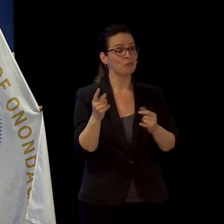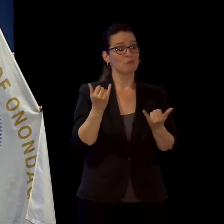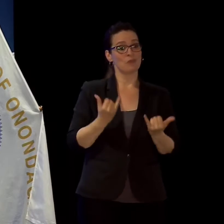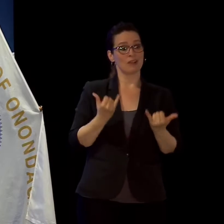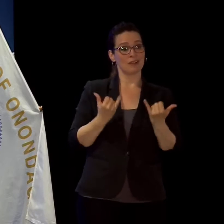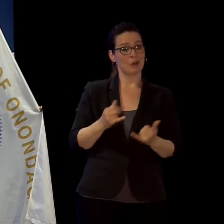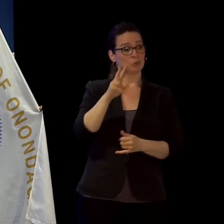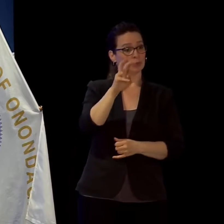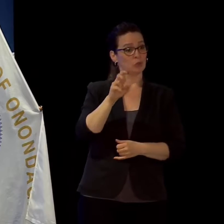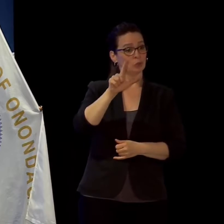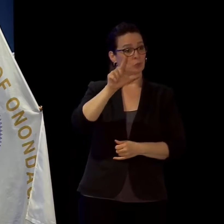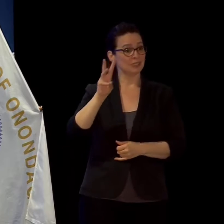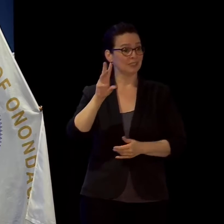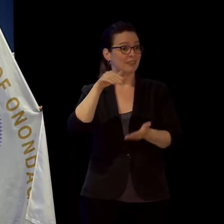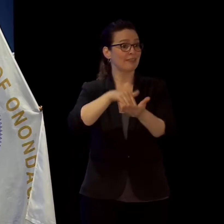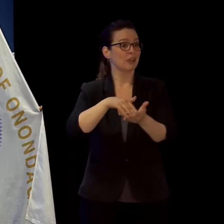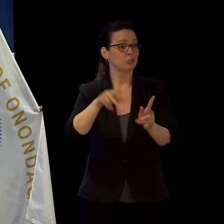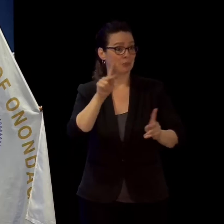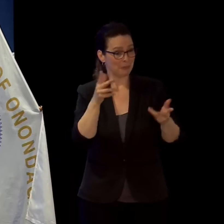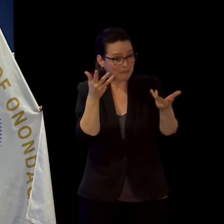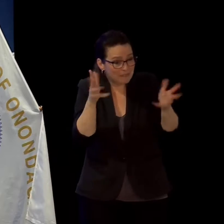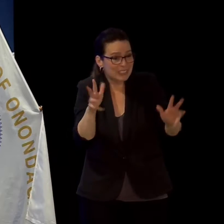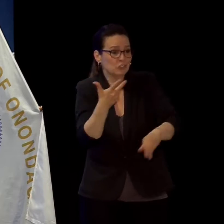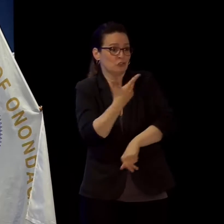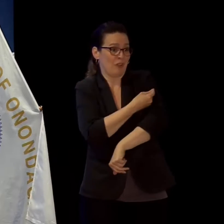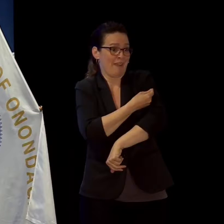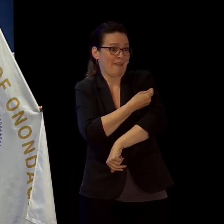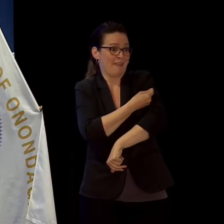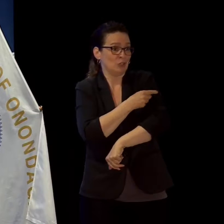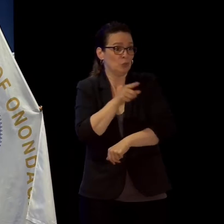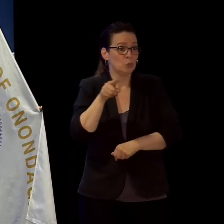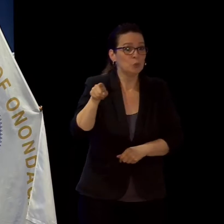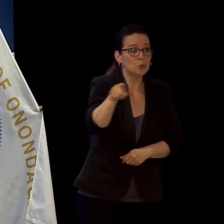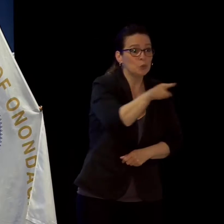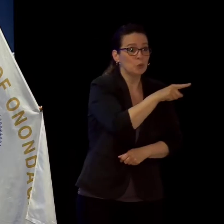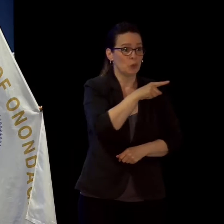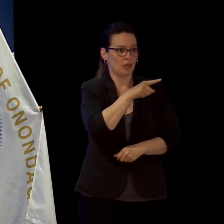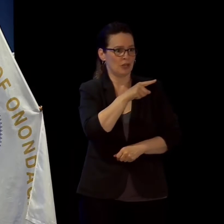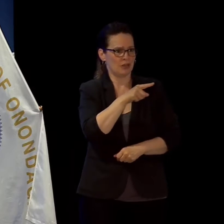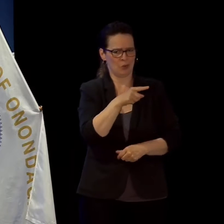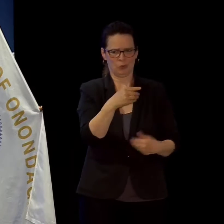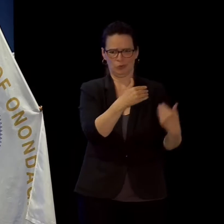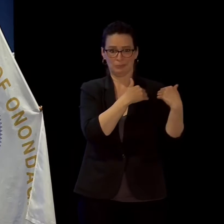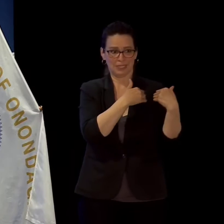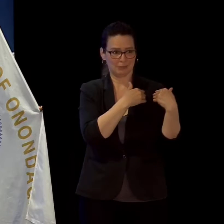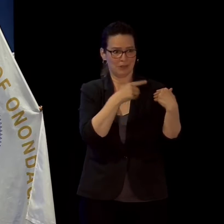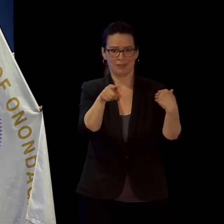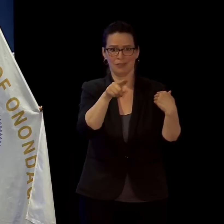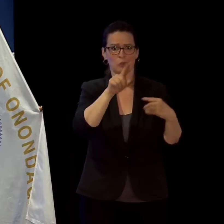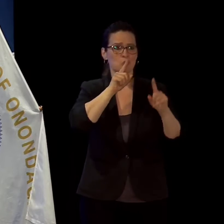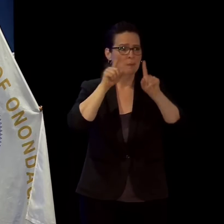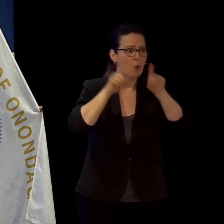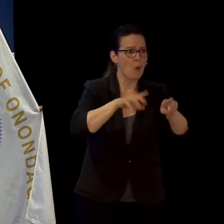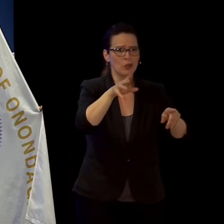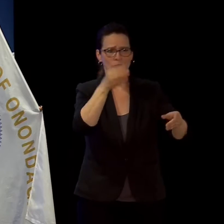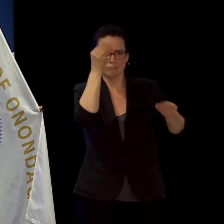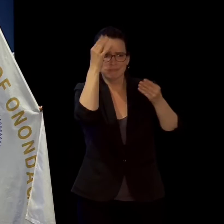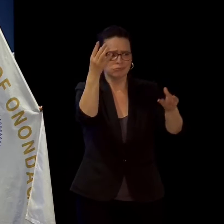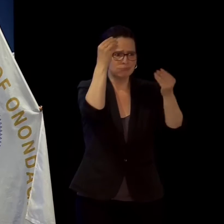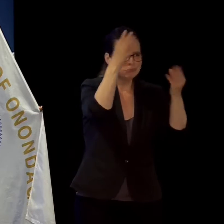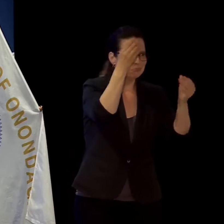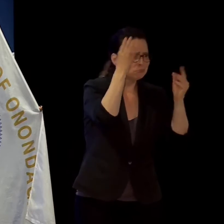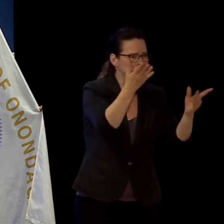been vaccinated. We need you to be credible messengers with others in the community that are hesitant. And if it's